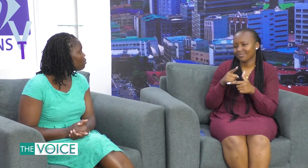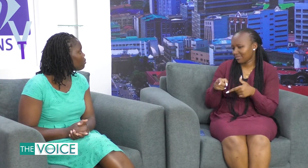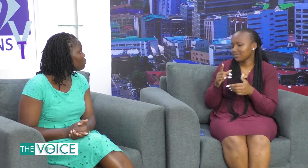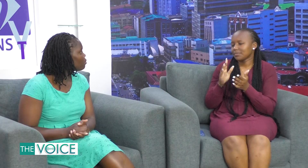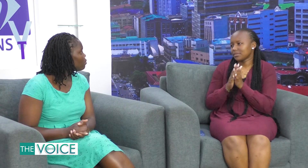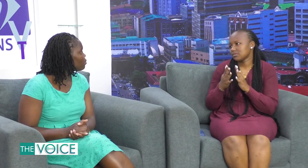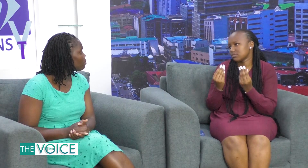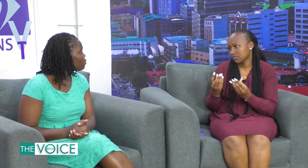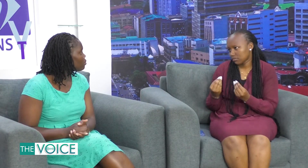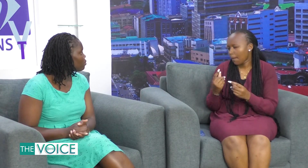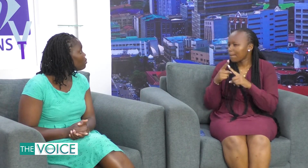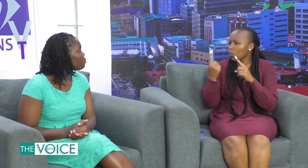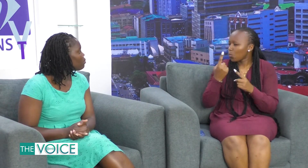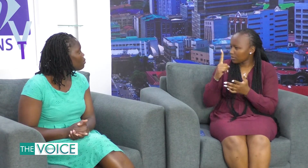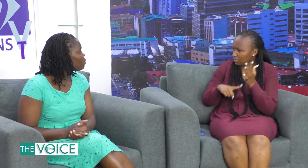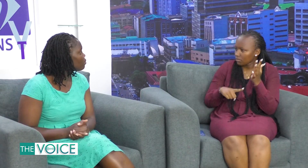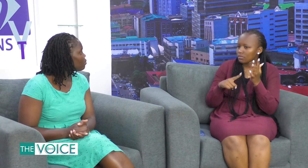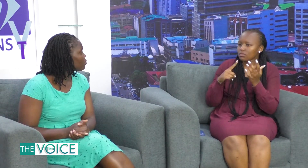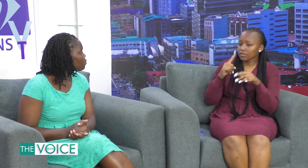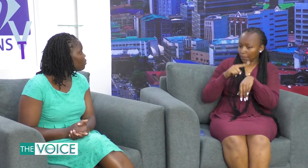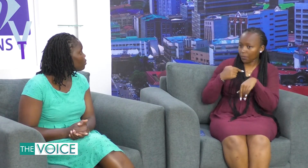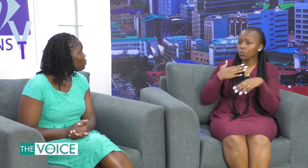they gave me the room and they accepted me to